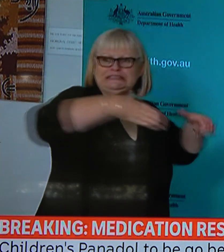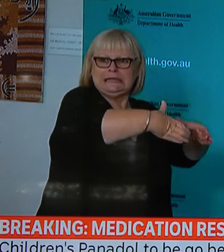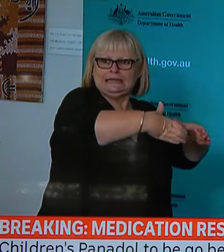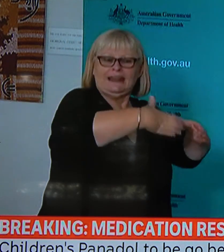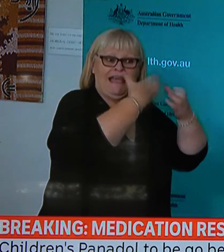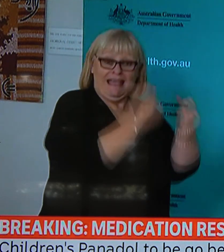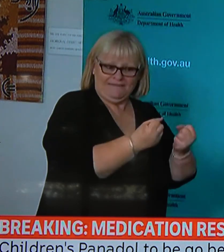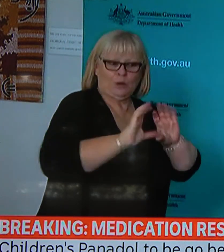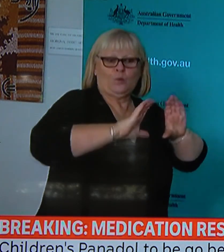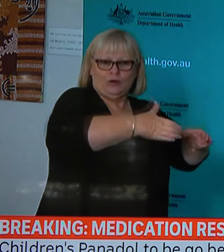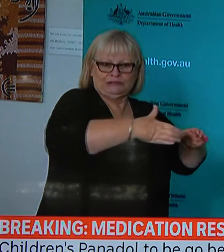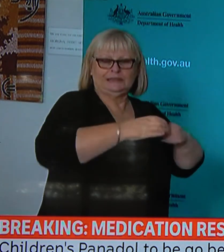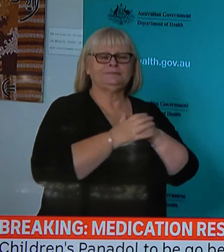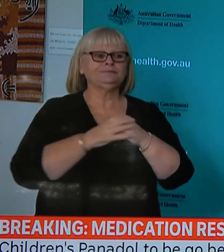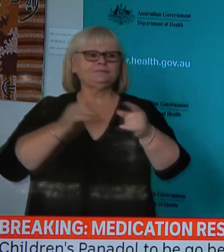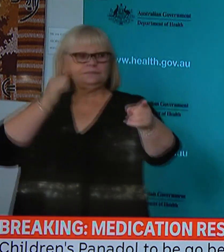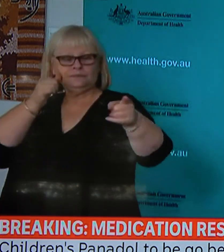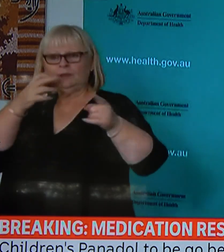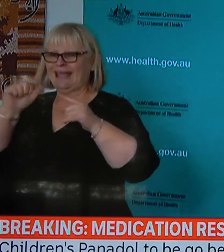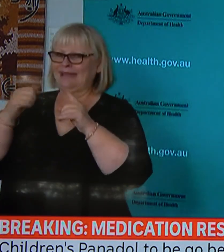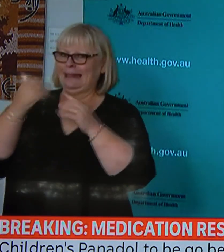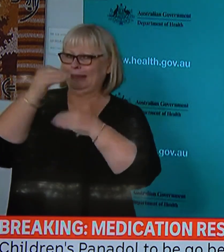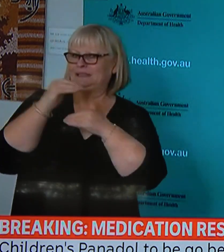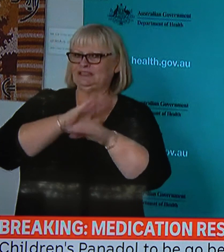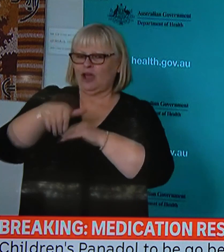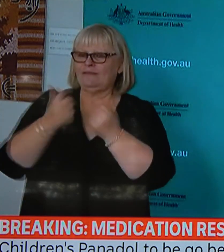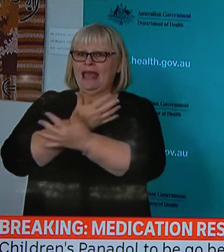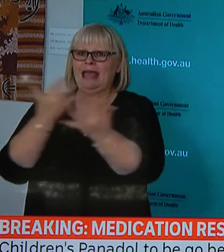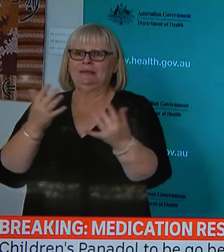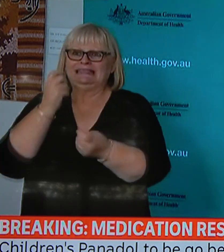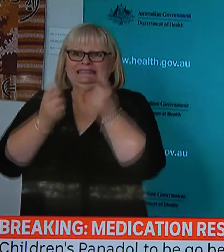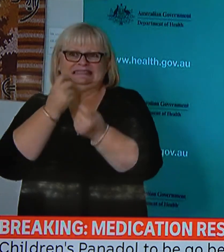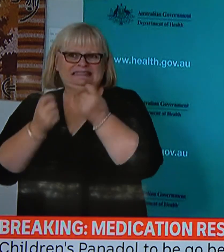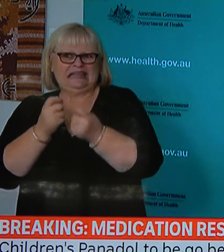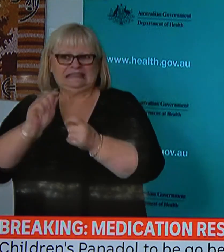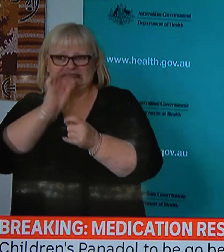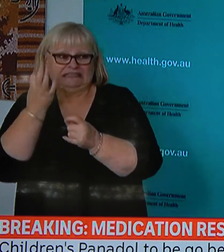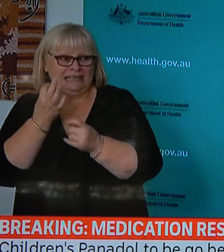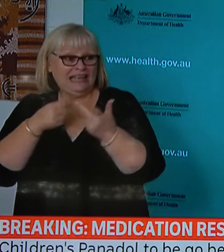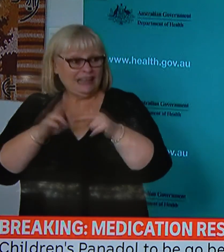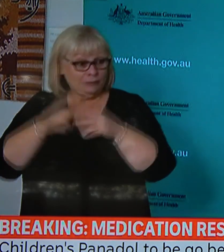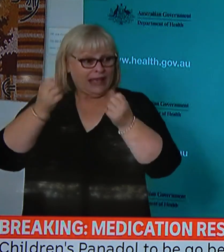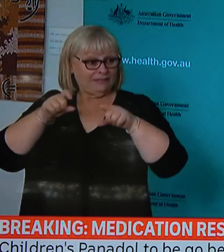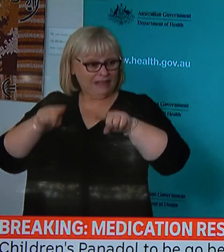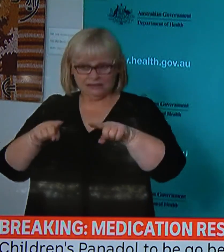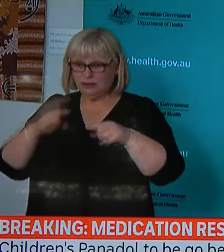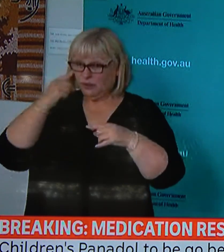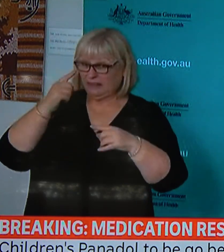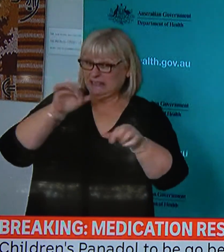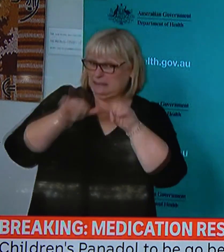that Australia does have limits on the number of tests? If we did have a test, do you accept that as the